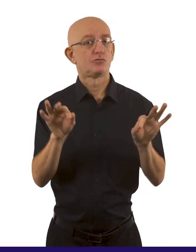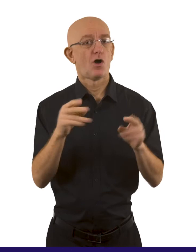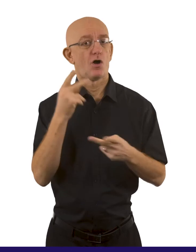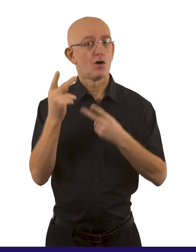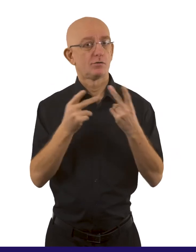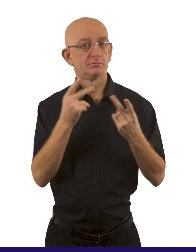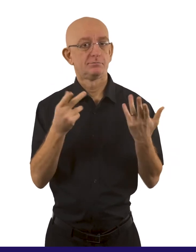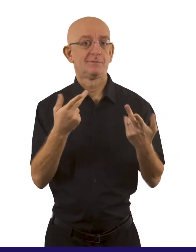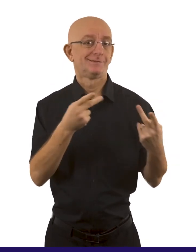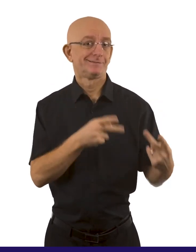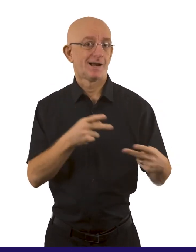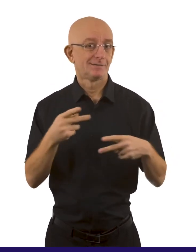concerts and dancing,